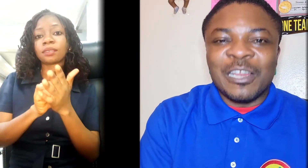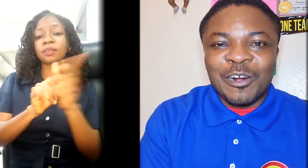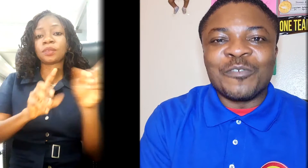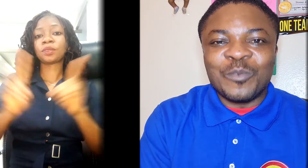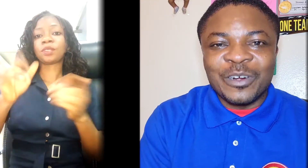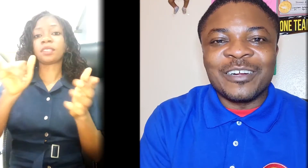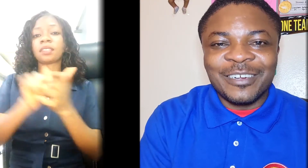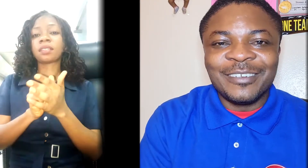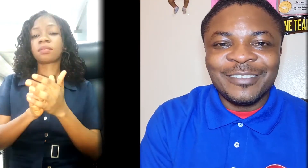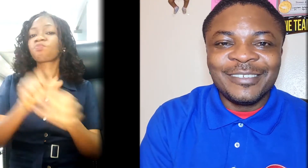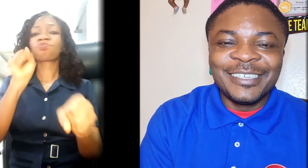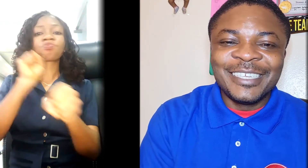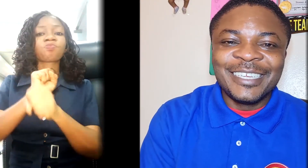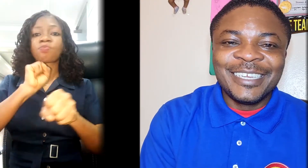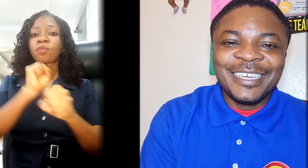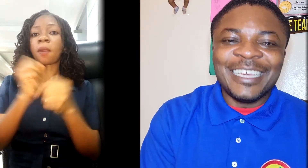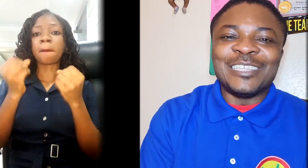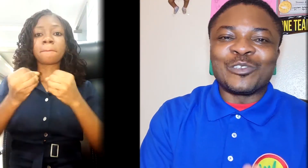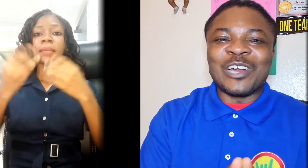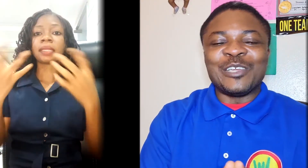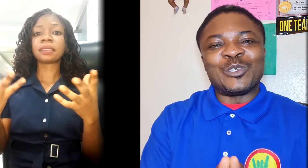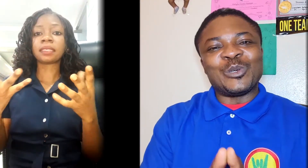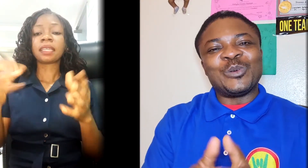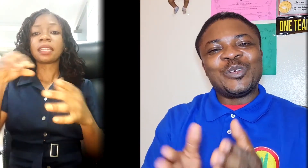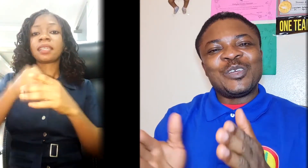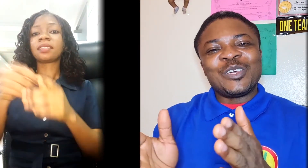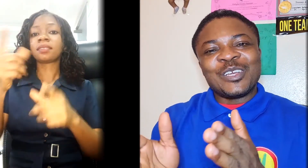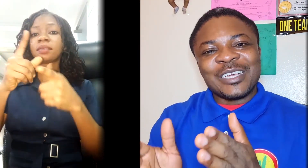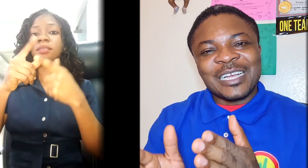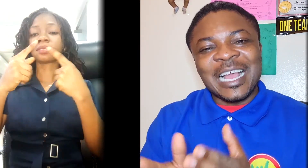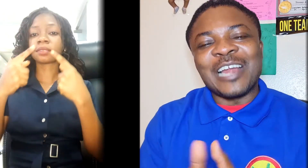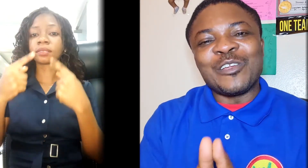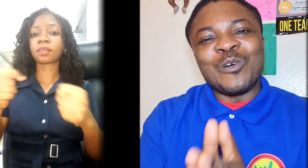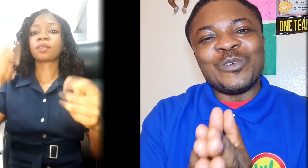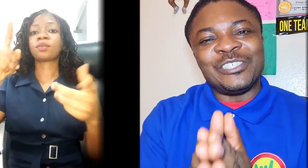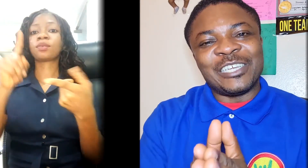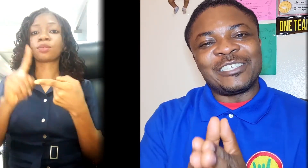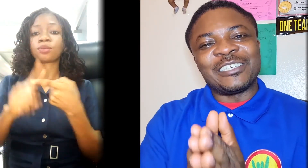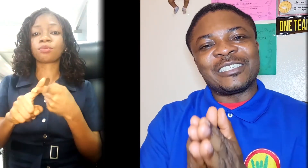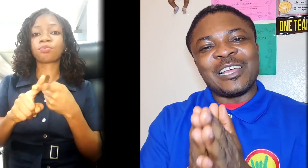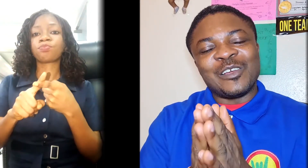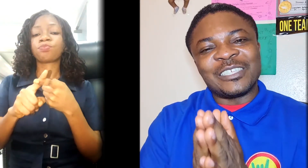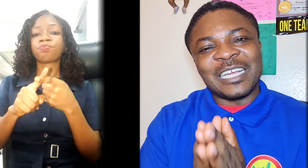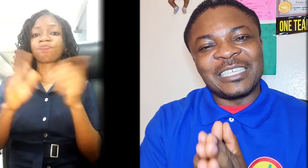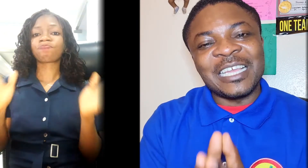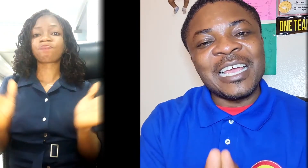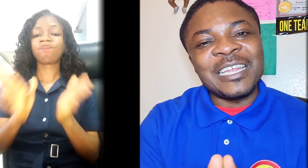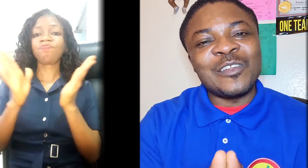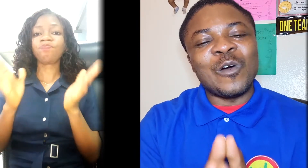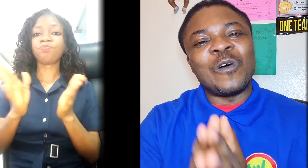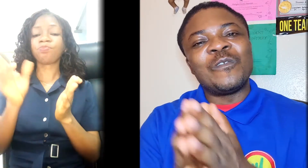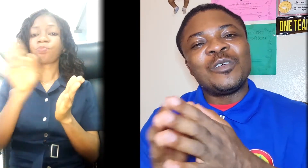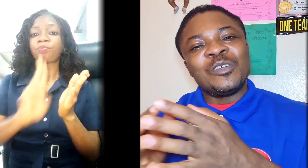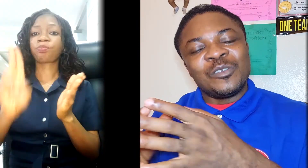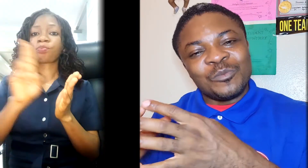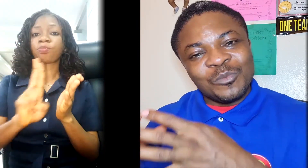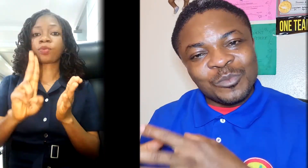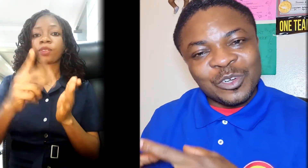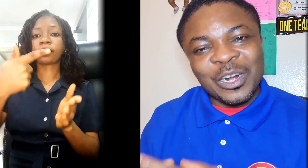is doing a lot of work in trying to carry on with gestures alongside signing,